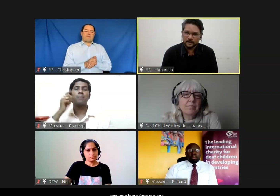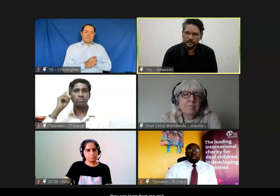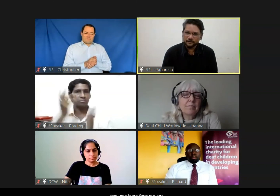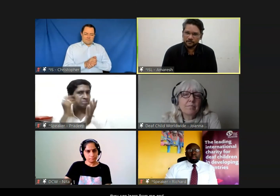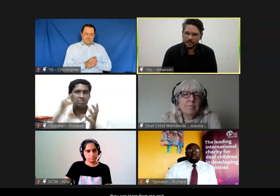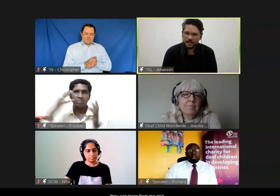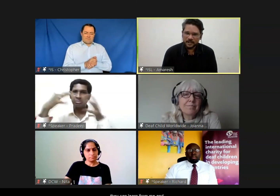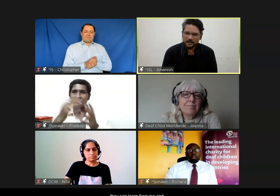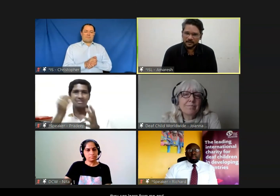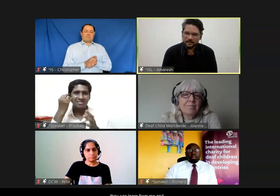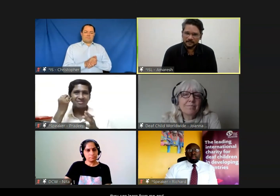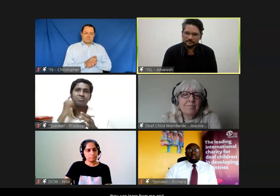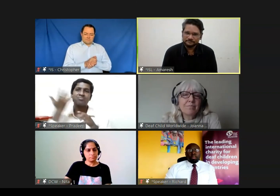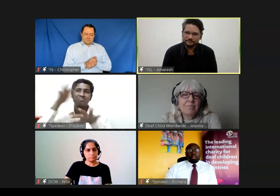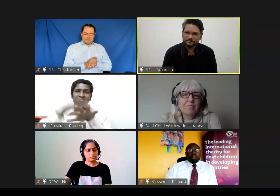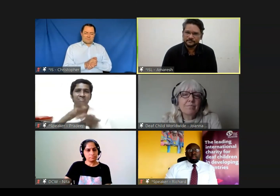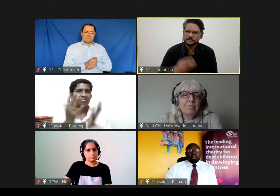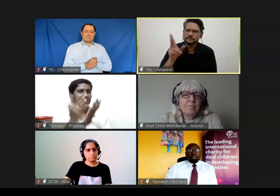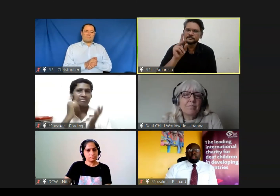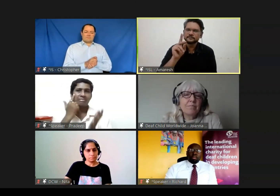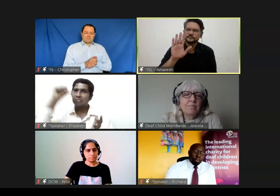They can learn from me,